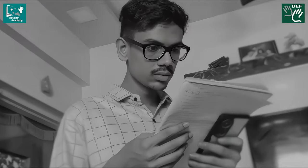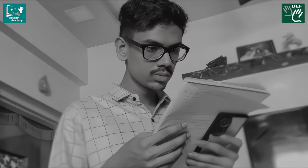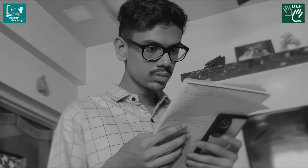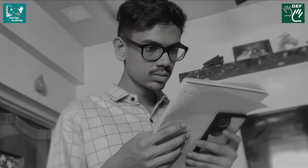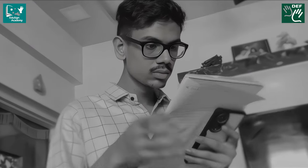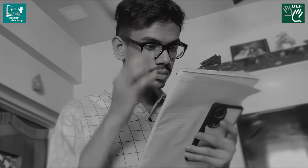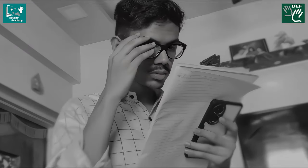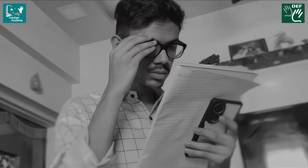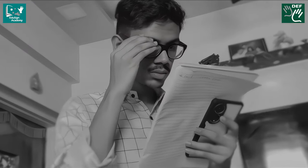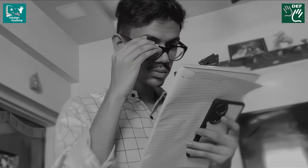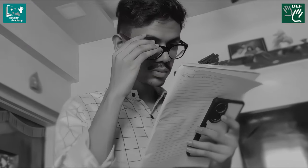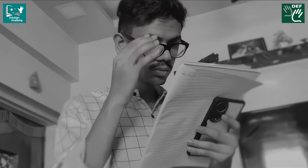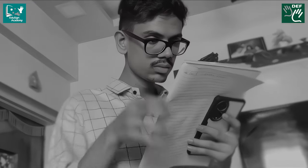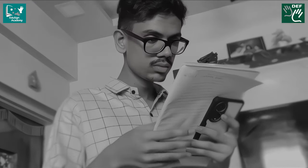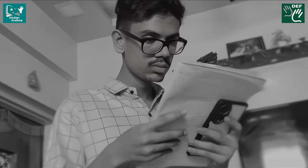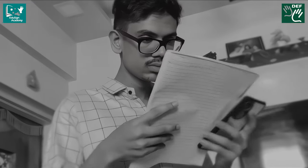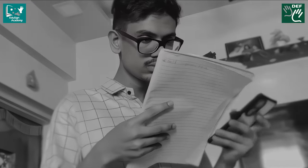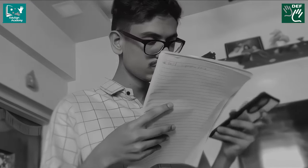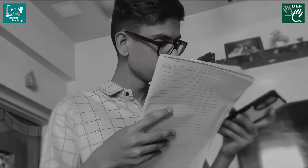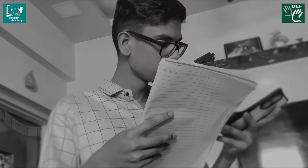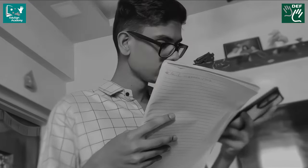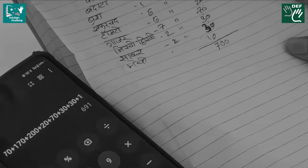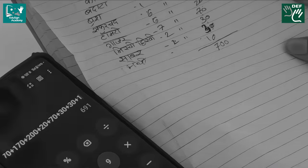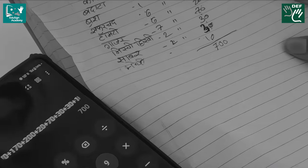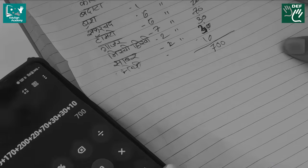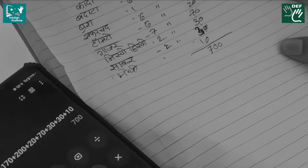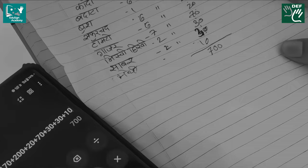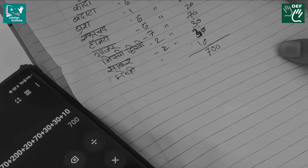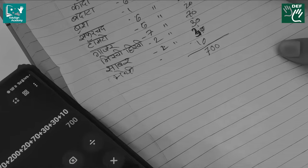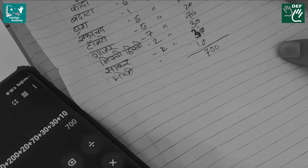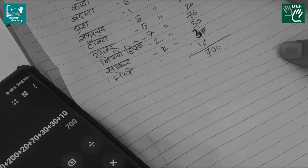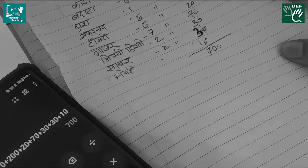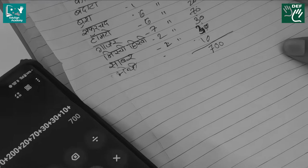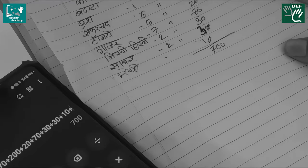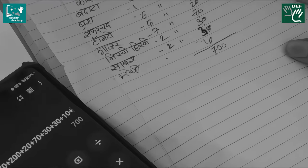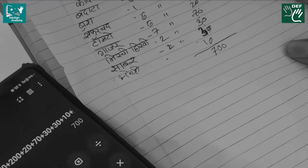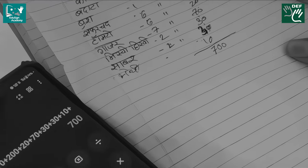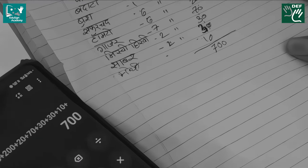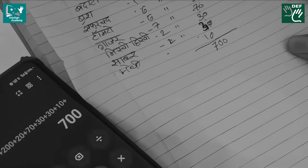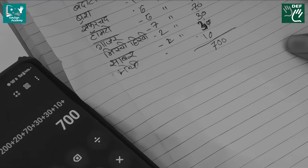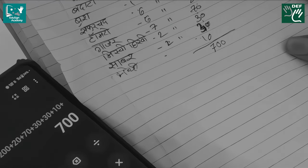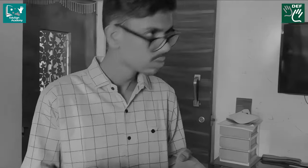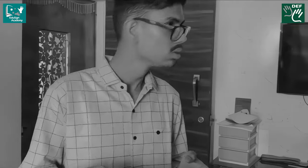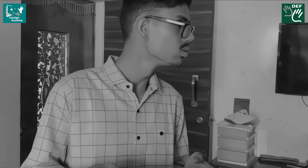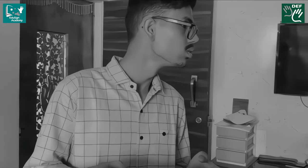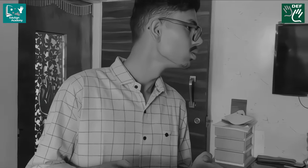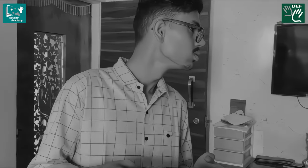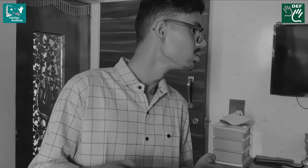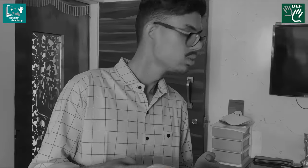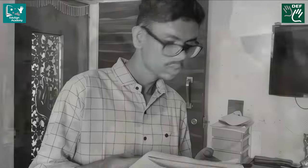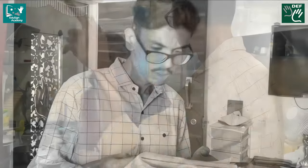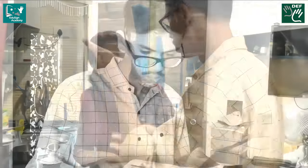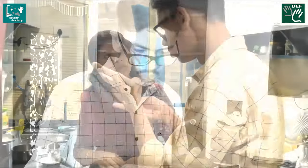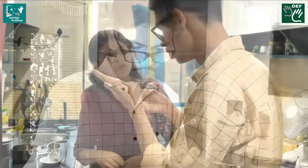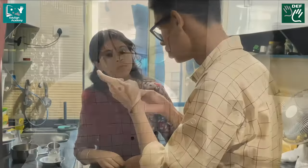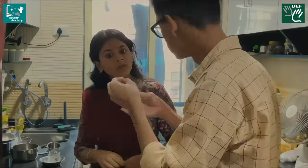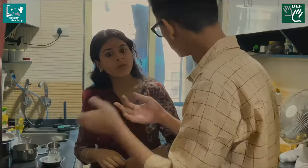I was shocked too. Even I cross-checked it. She's right. The addition is right.